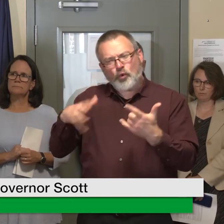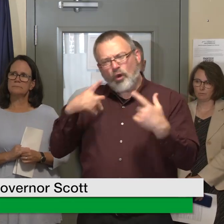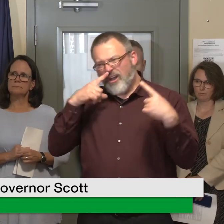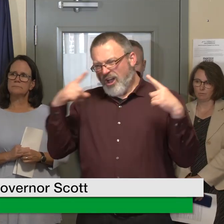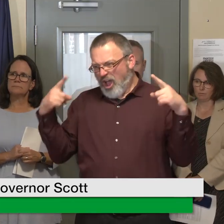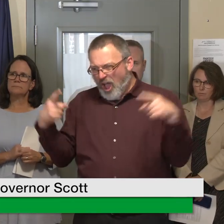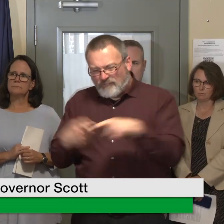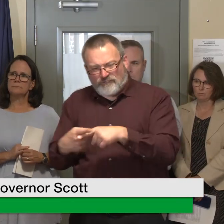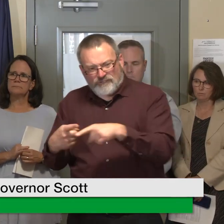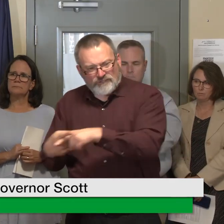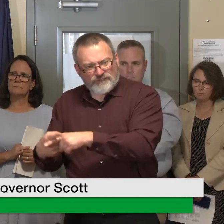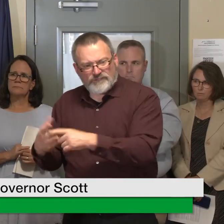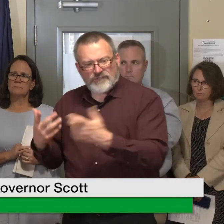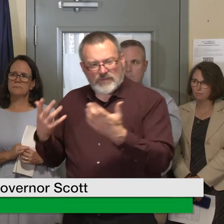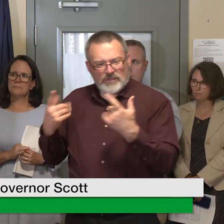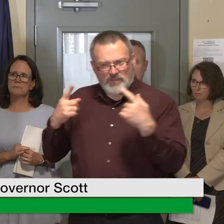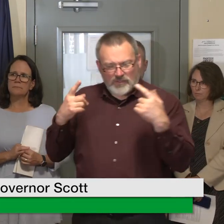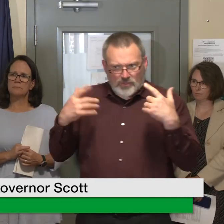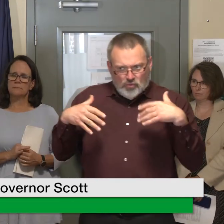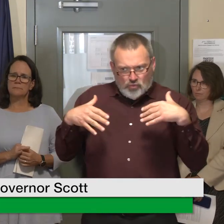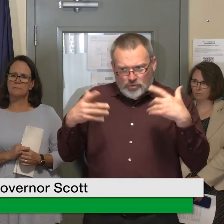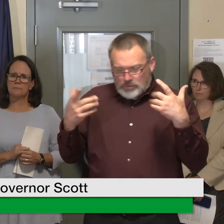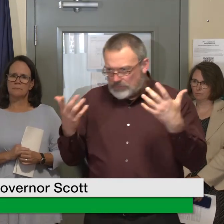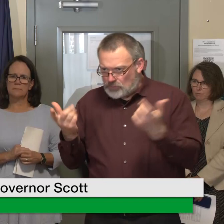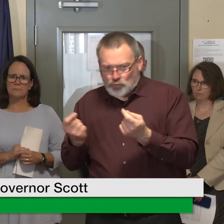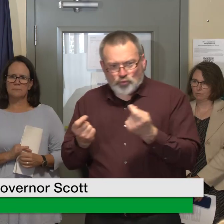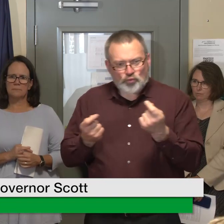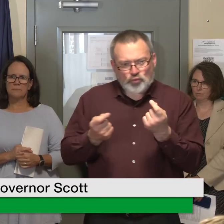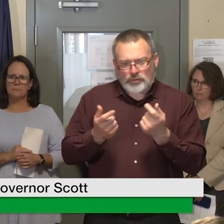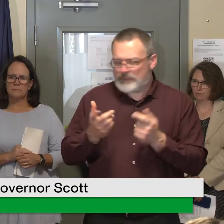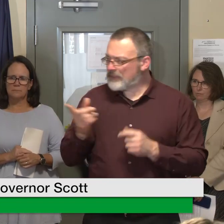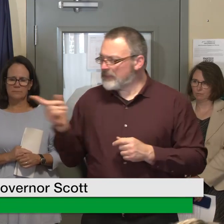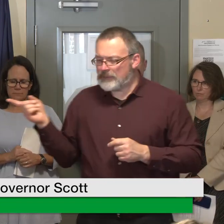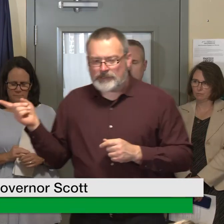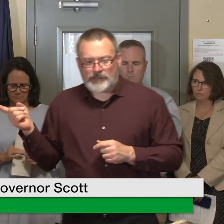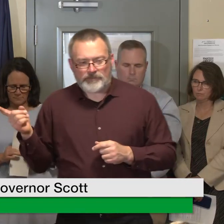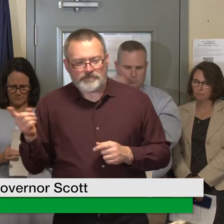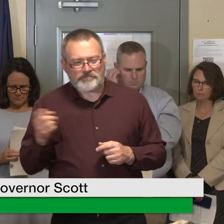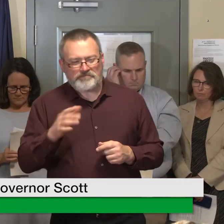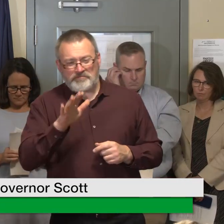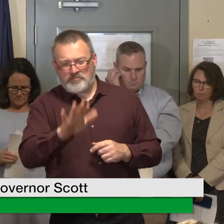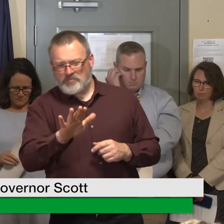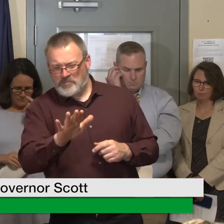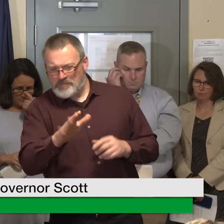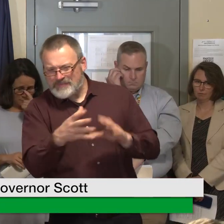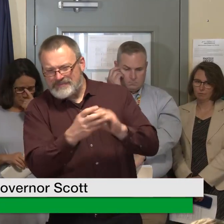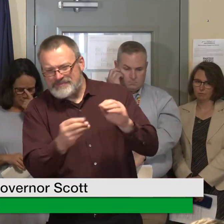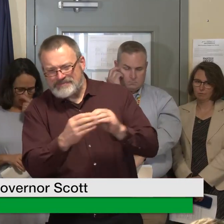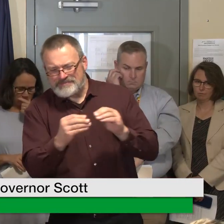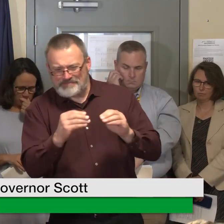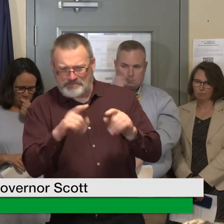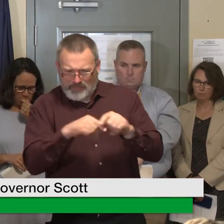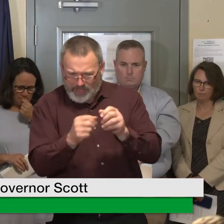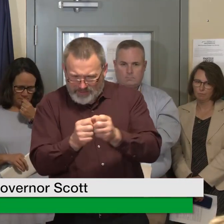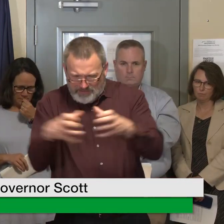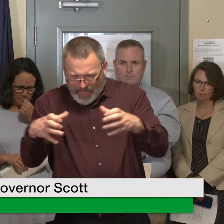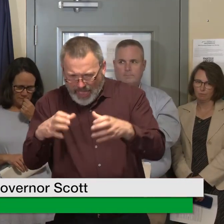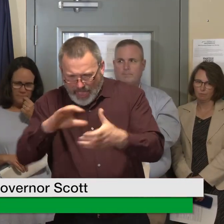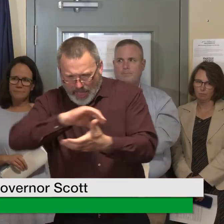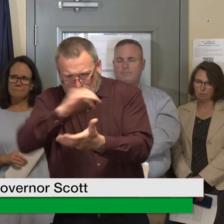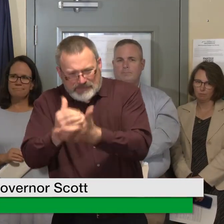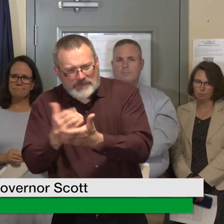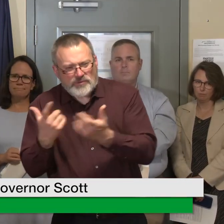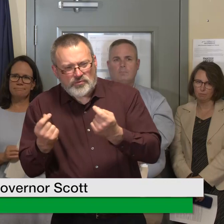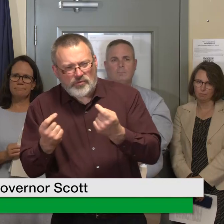that process is. I didn't hear, where did you say there was capacity? Tim? Down here in Richmond